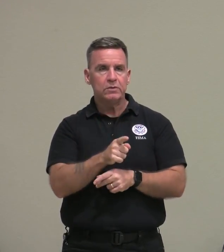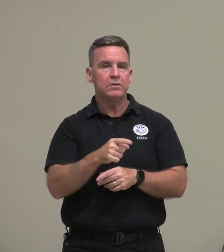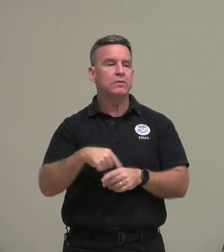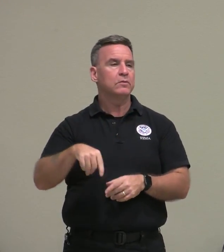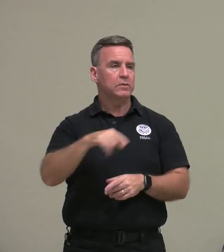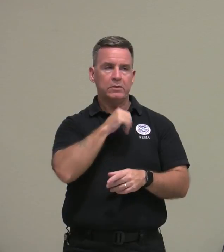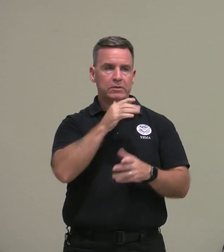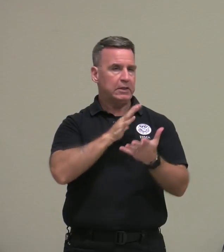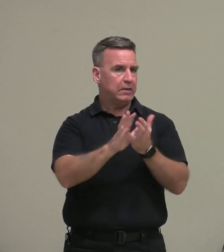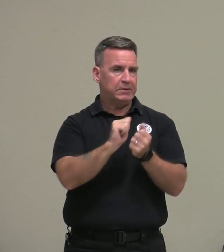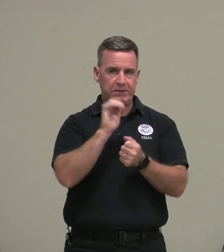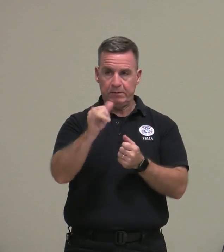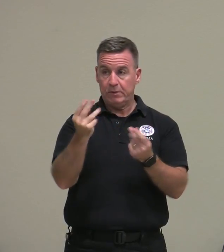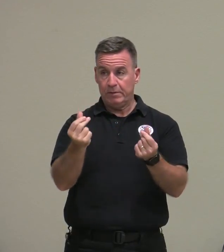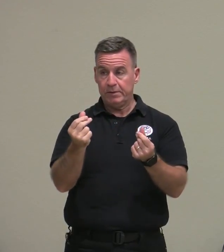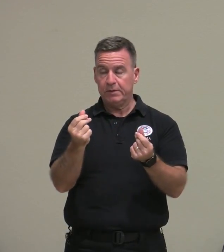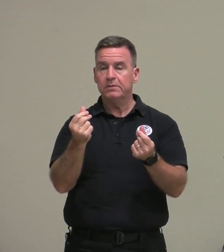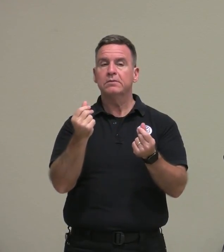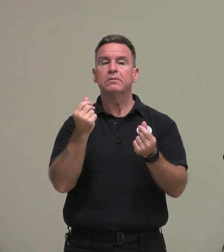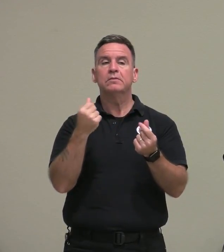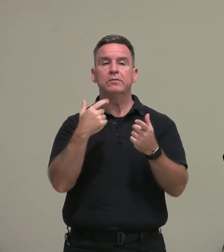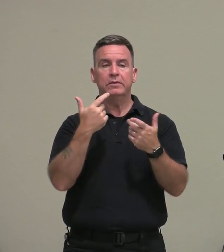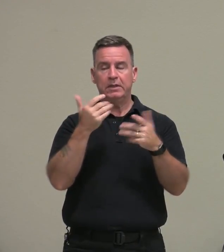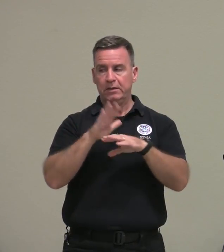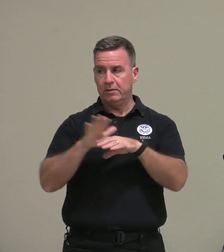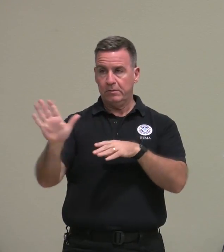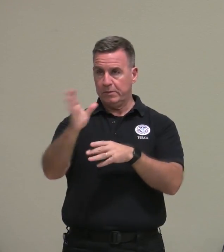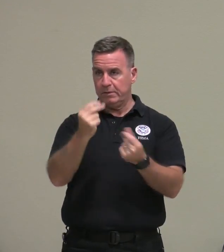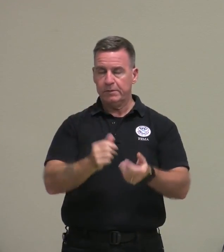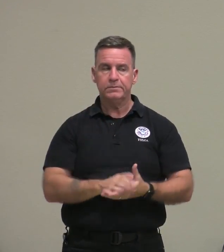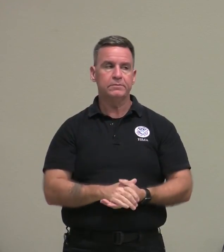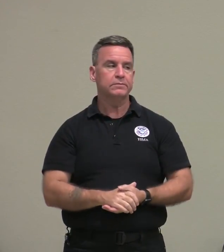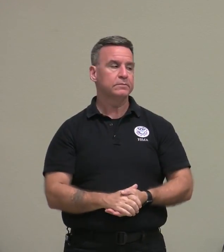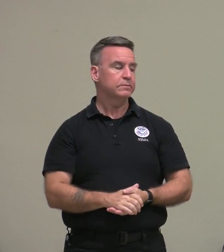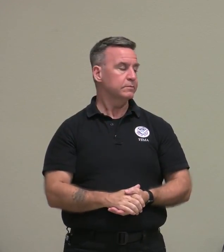that we don't damage that property when we're on your property.